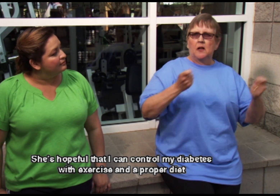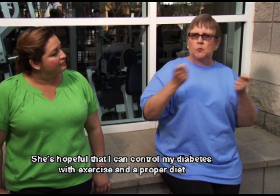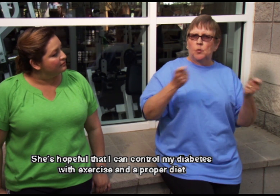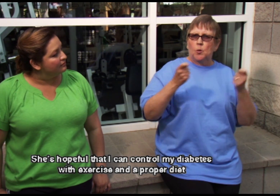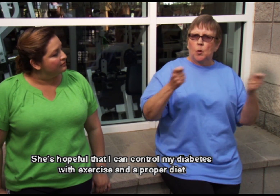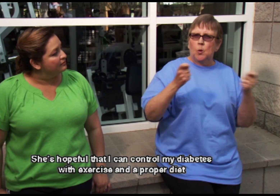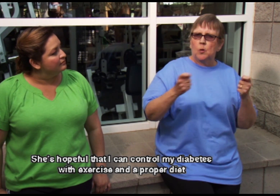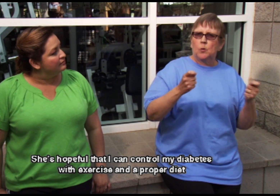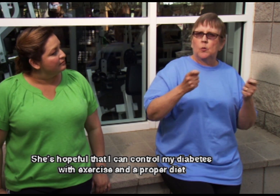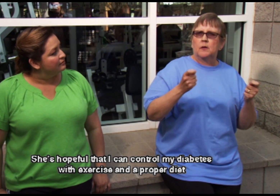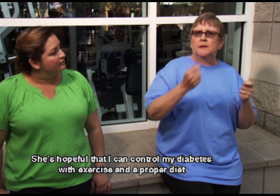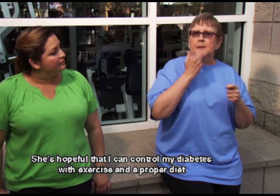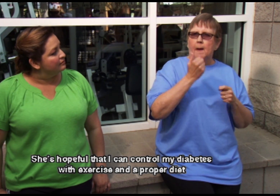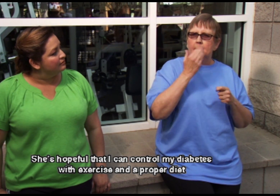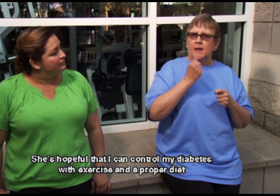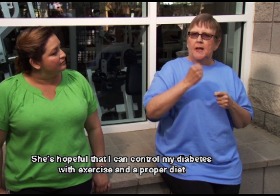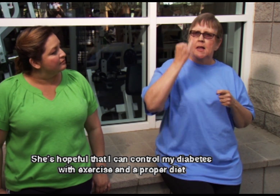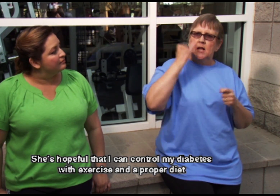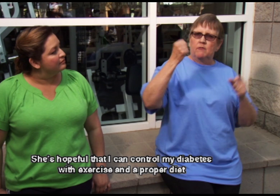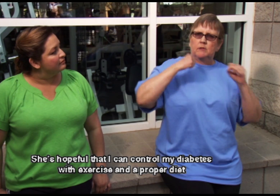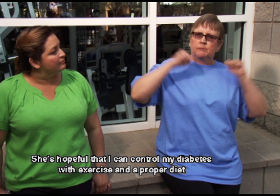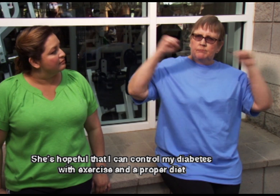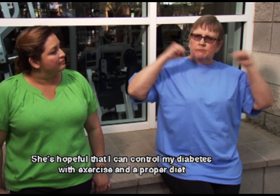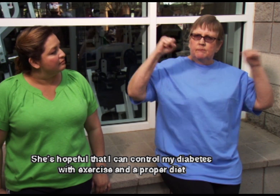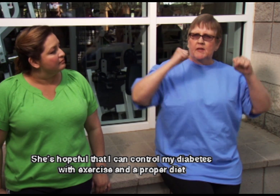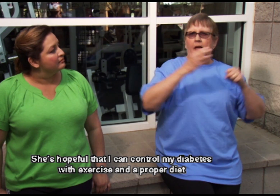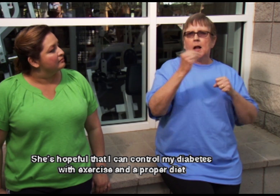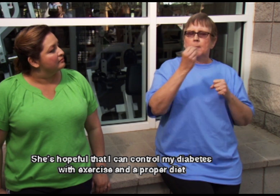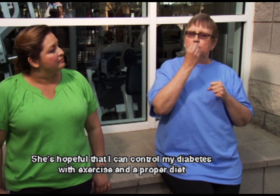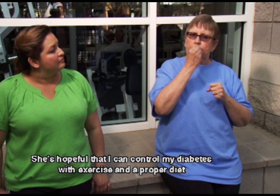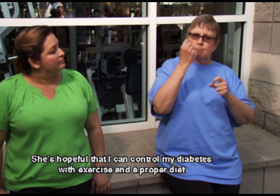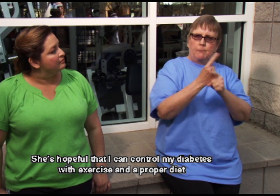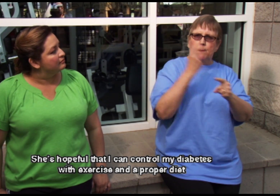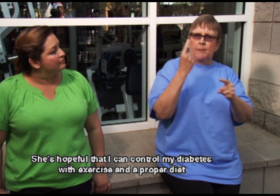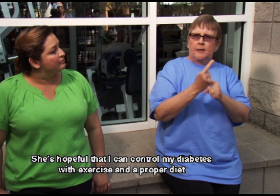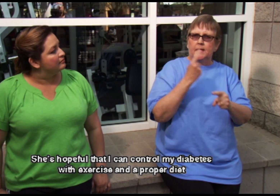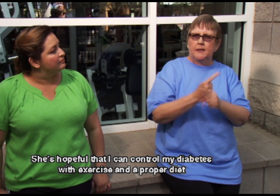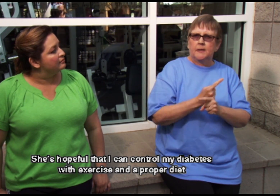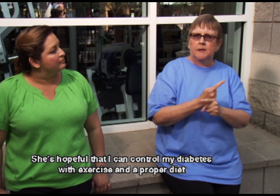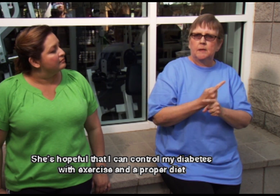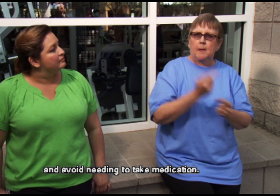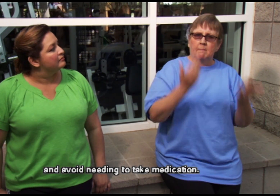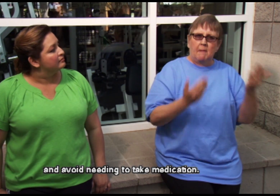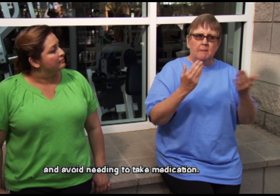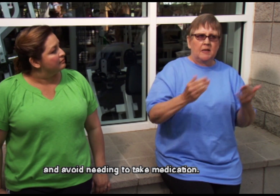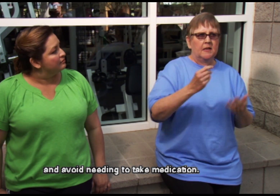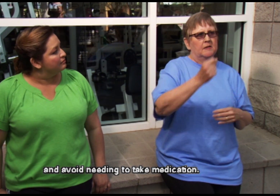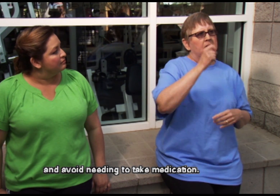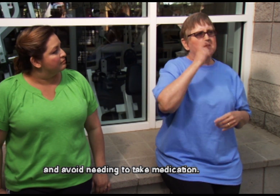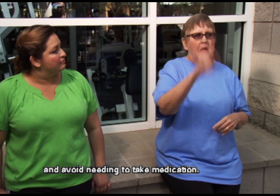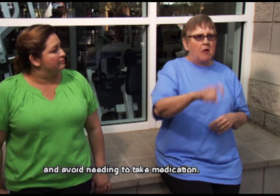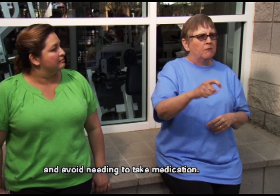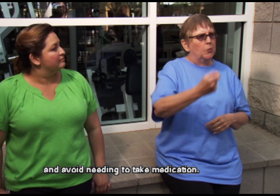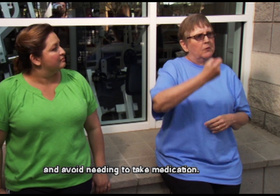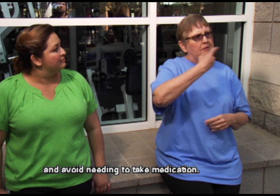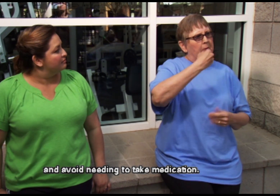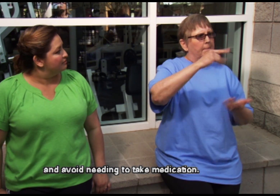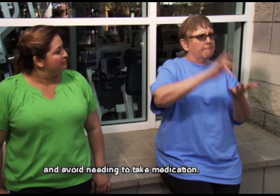She's hopeful that I can control my diabetes with exercise and a proper diet and avoid needing to take